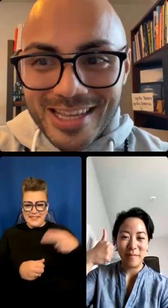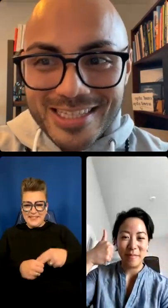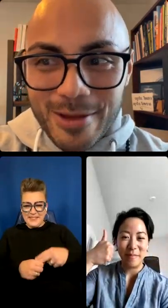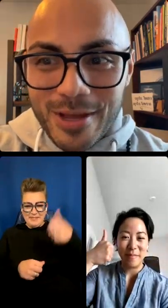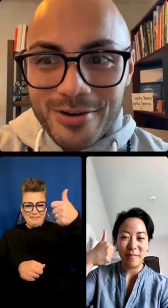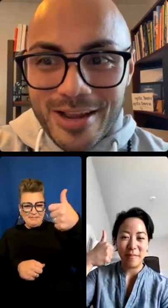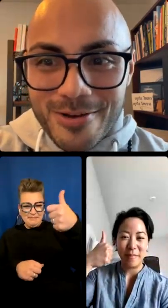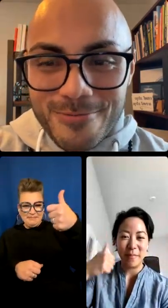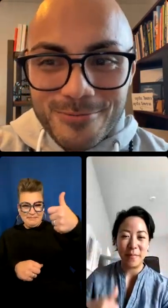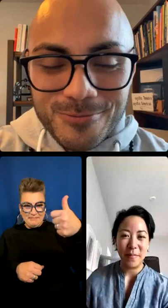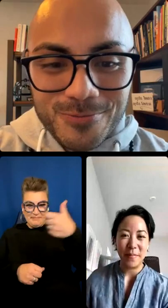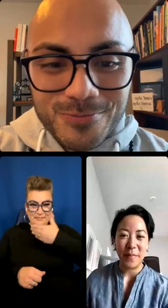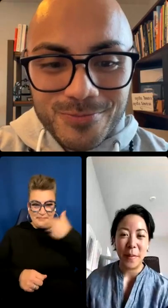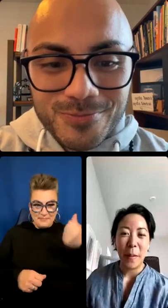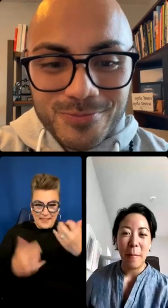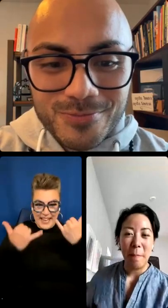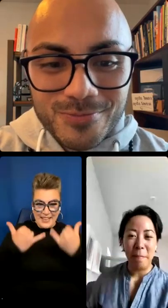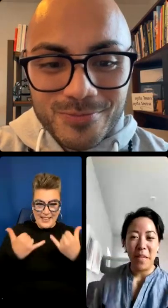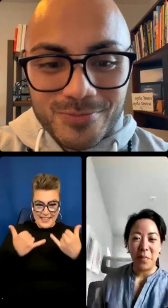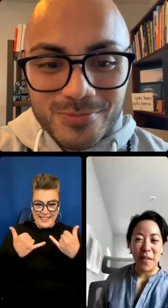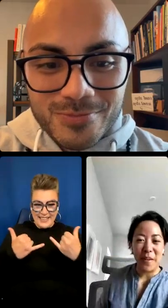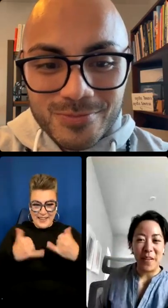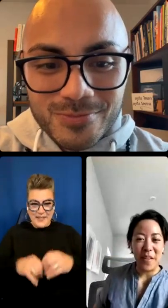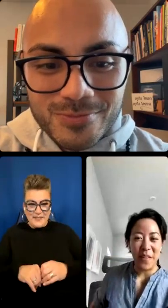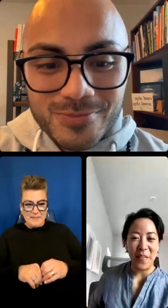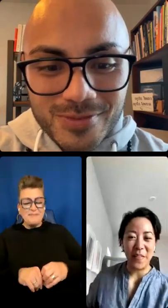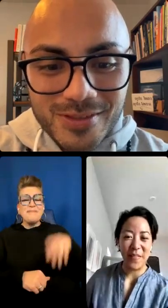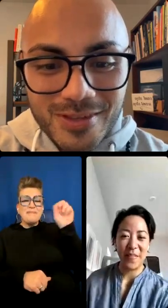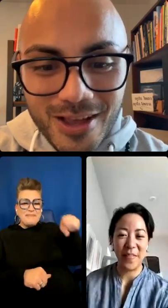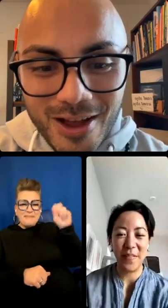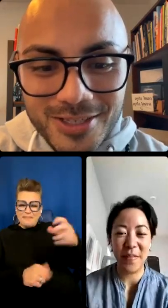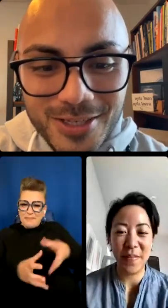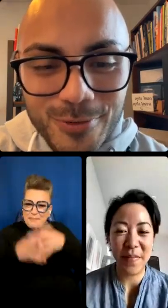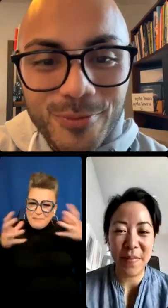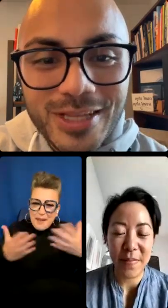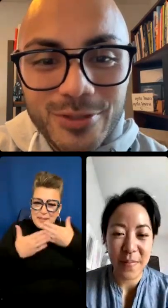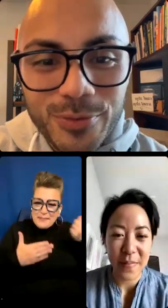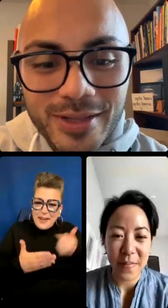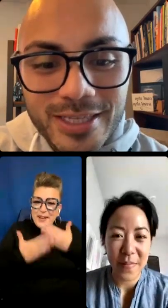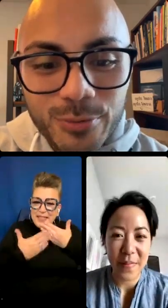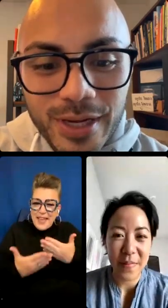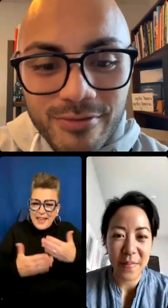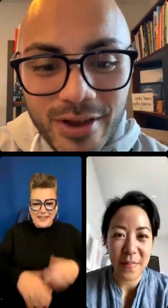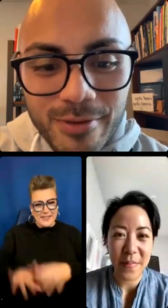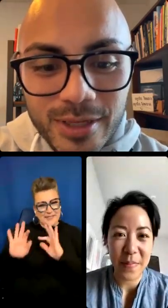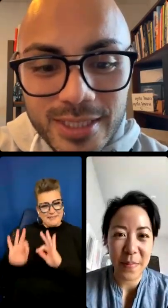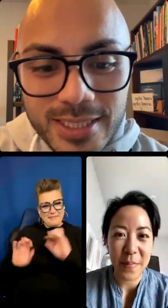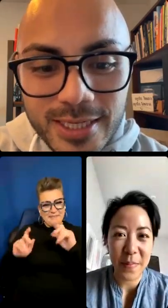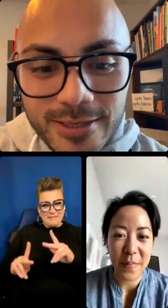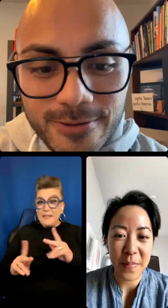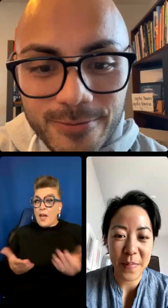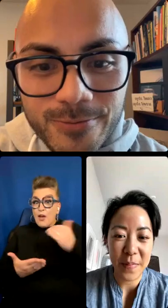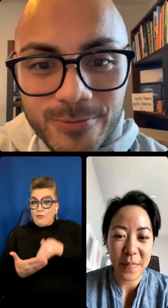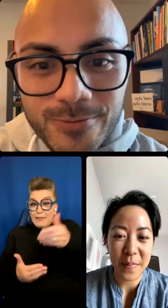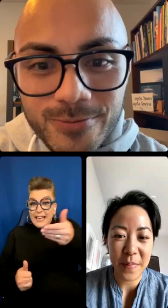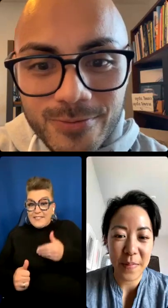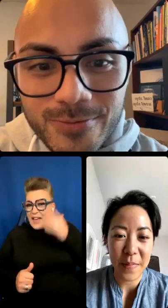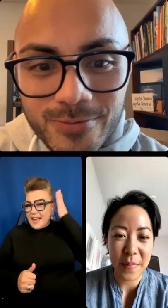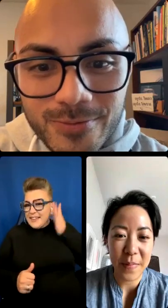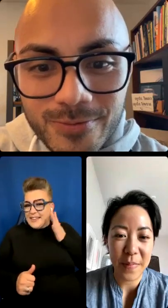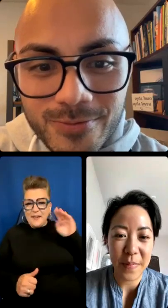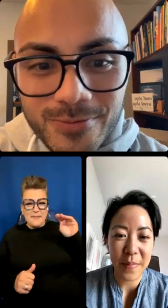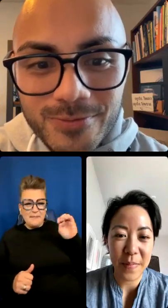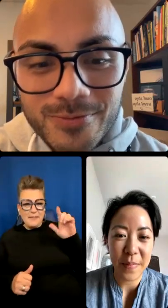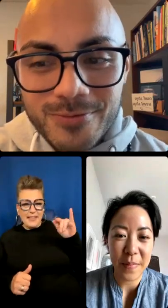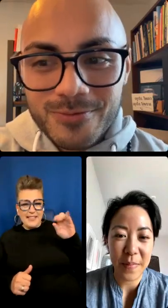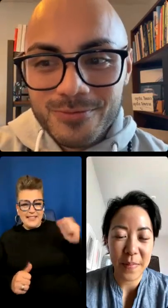Okay, is that better now? Much better, thank you. Awesome. Let's re-invite Melissa.